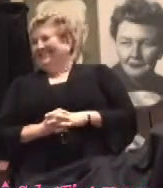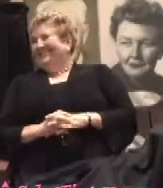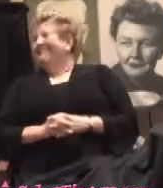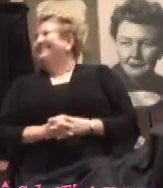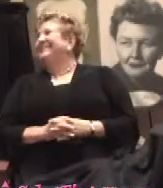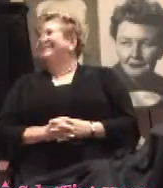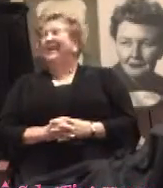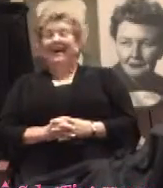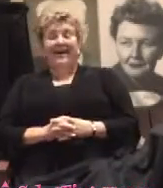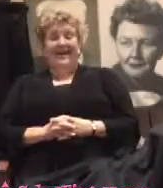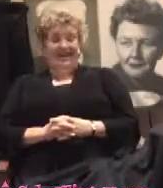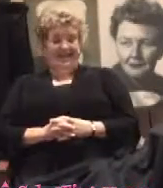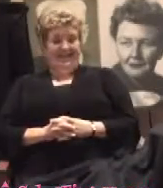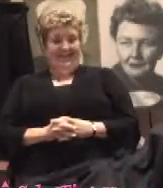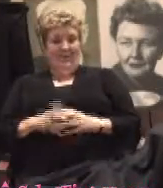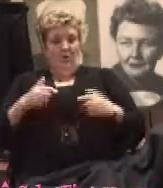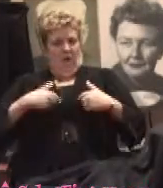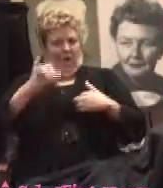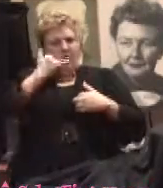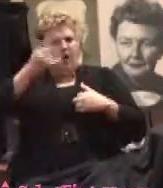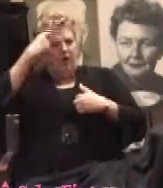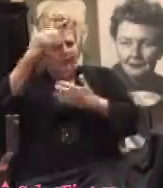Because I called for help, you know.